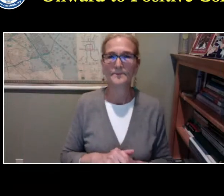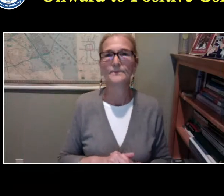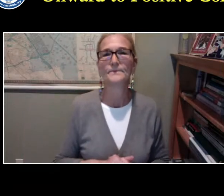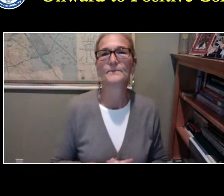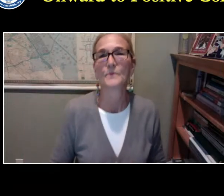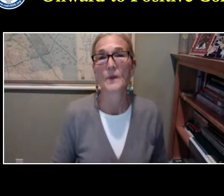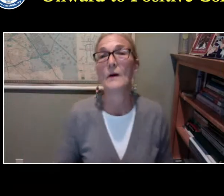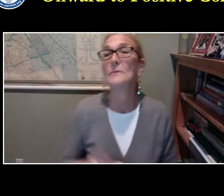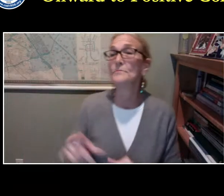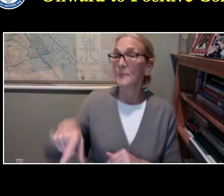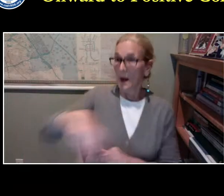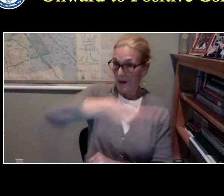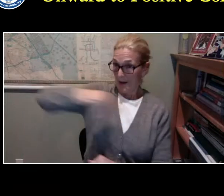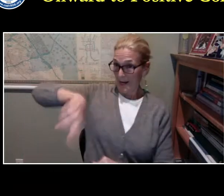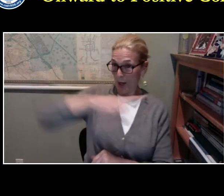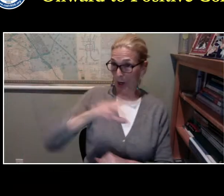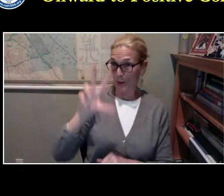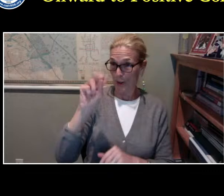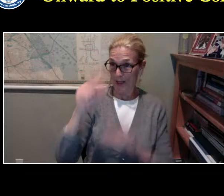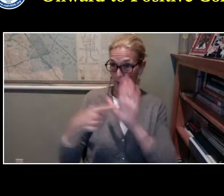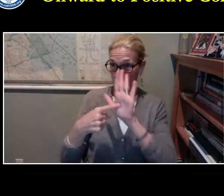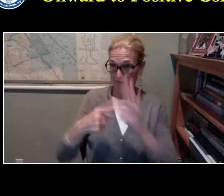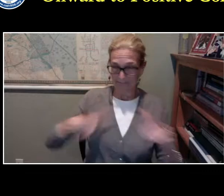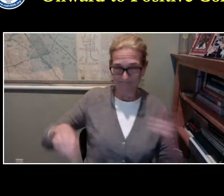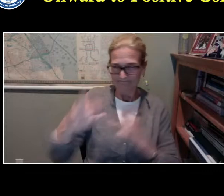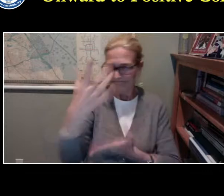proactively as our next legislative measure?